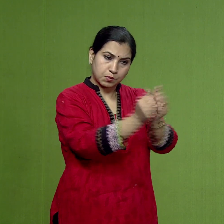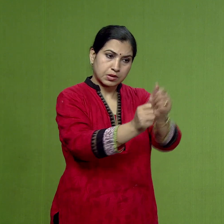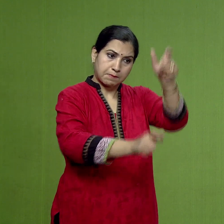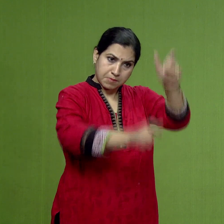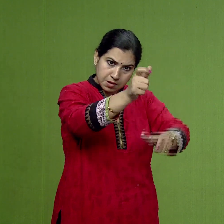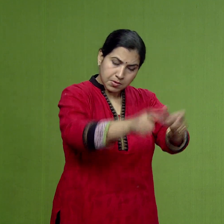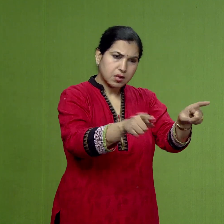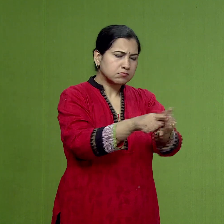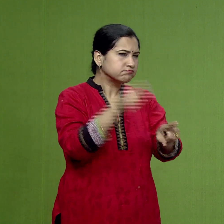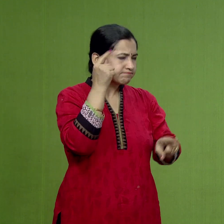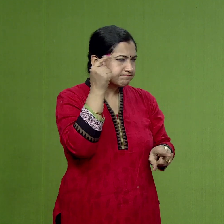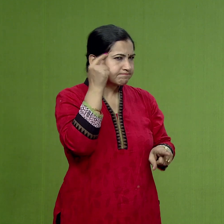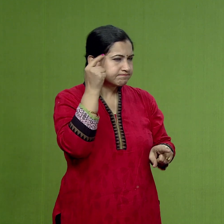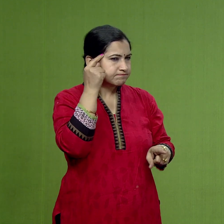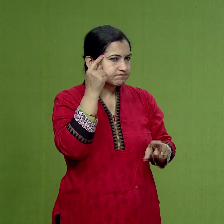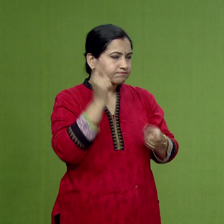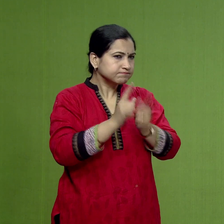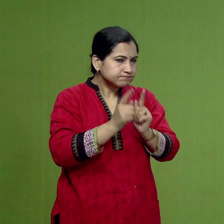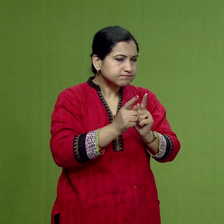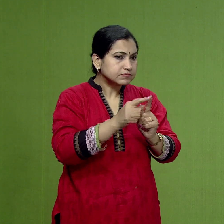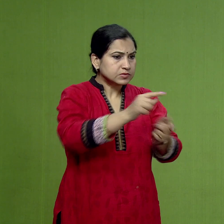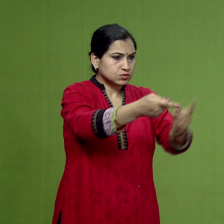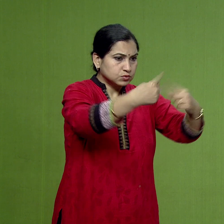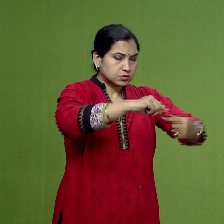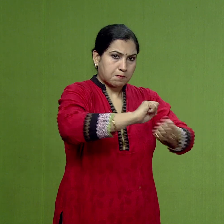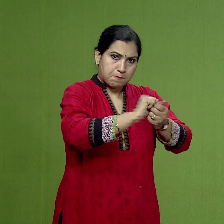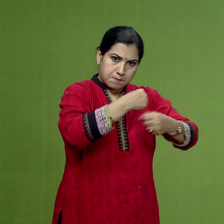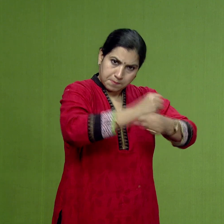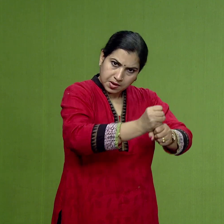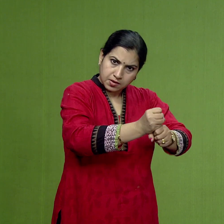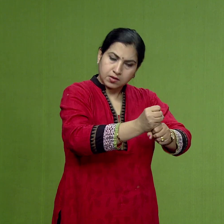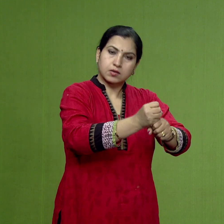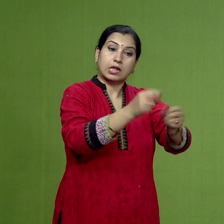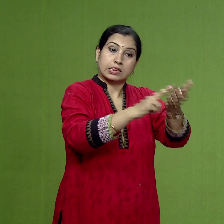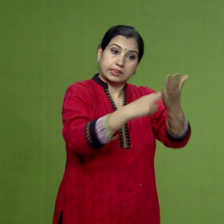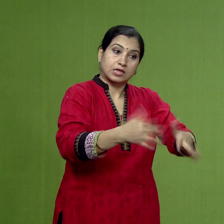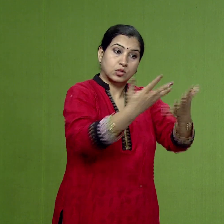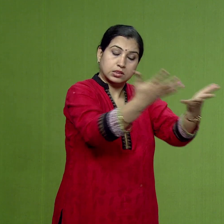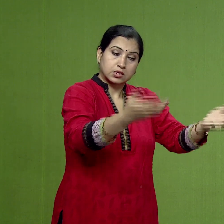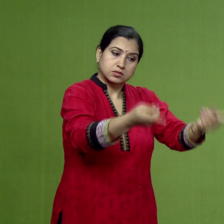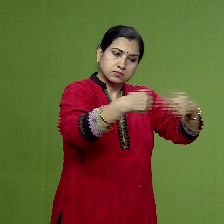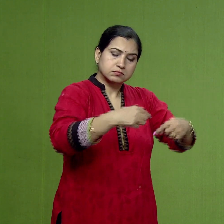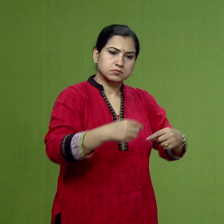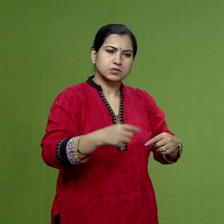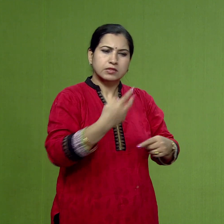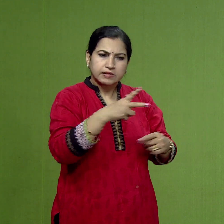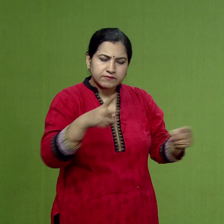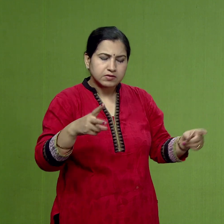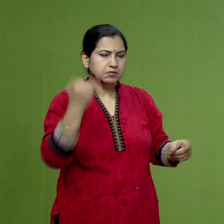mental efforts, convert the natural resources into various goods of